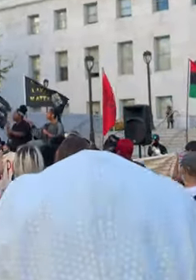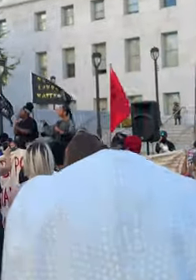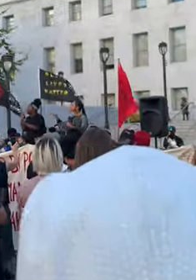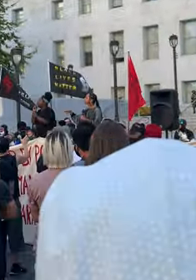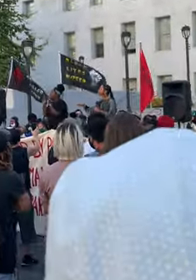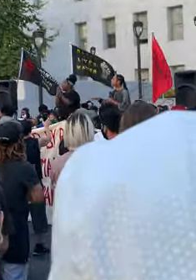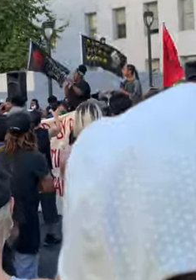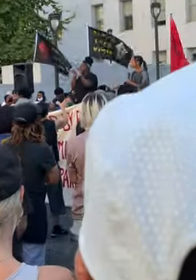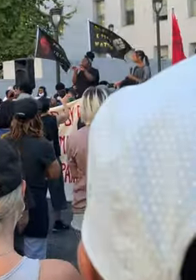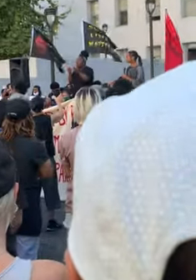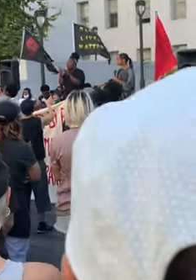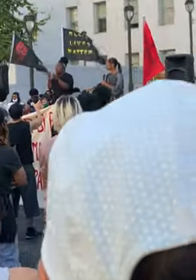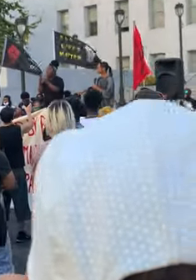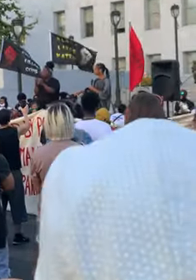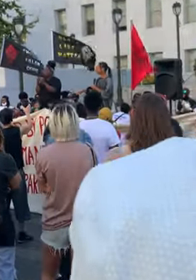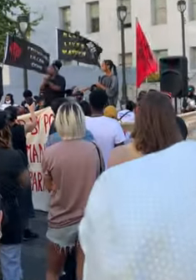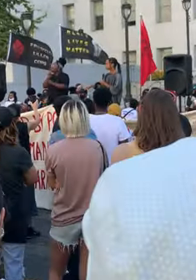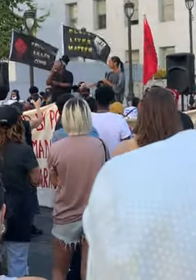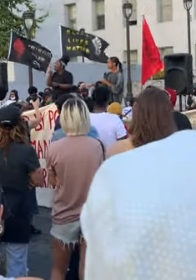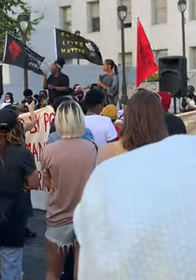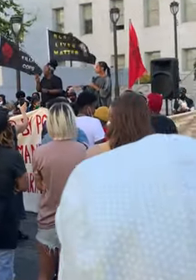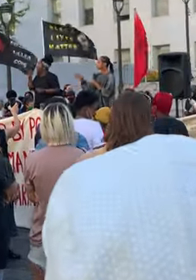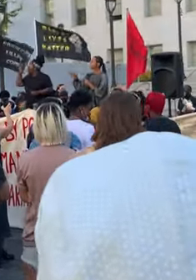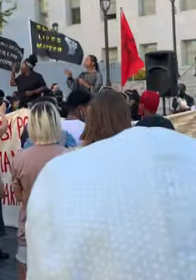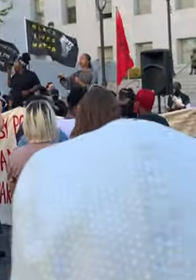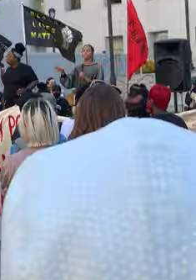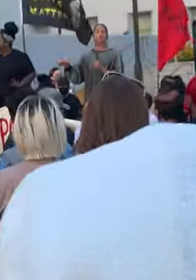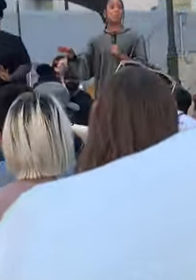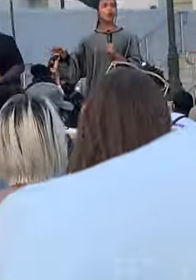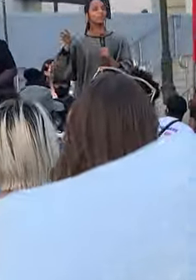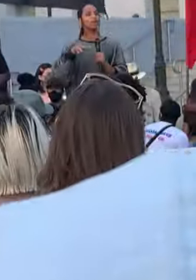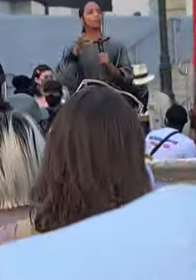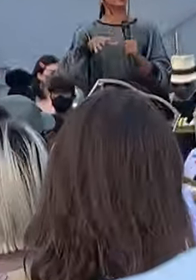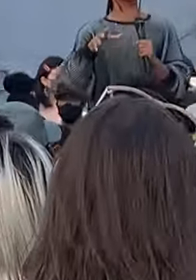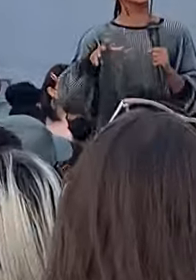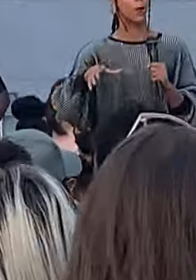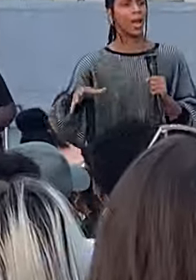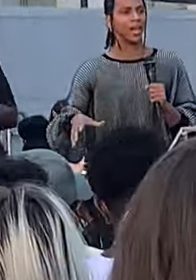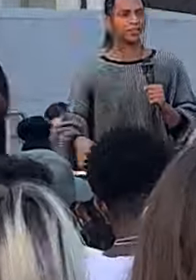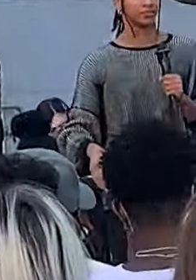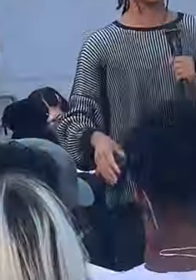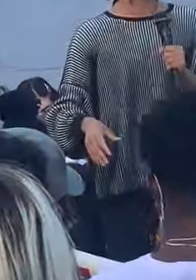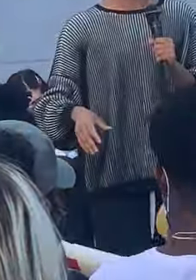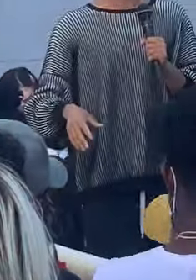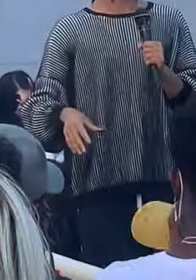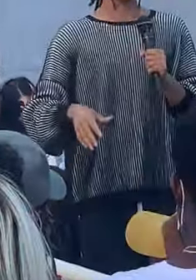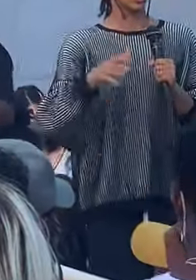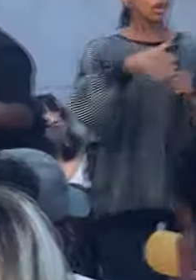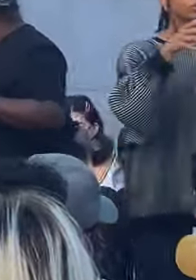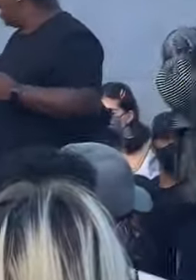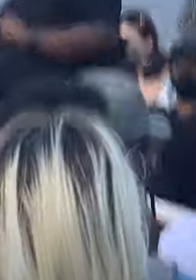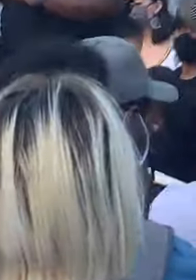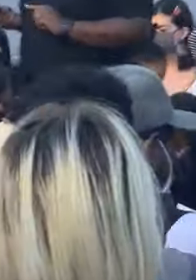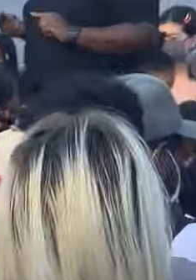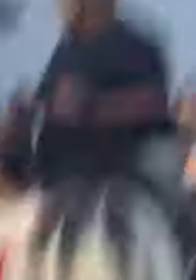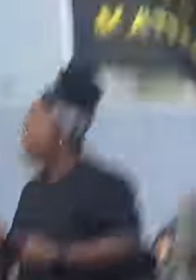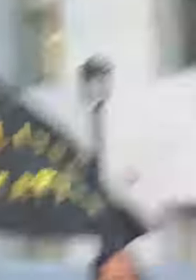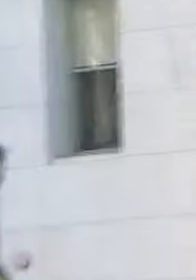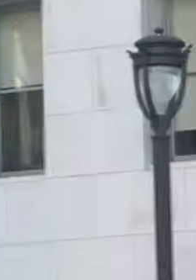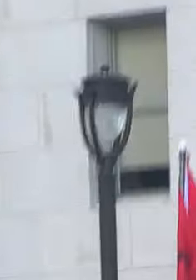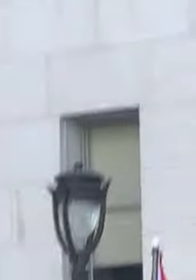it is, not as we were told, the only ones who come out, they're the ones who know pain, who know